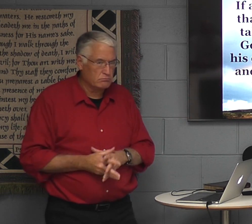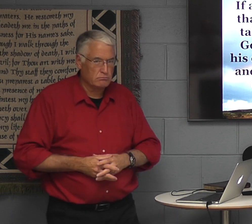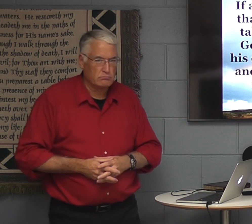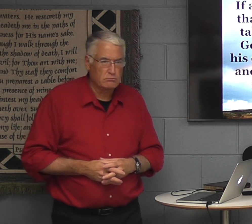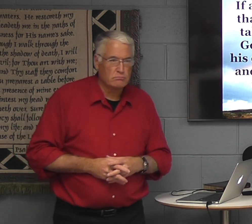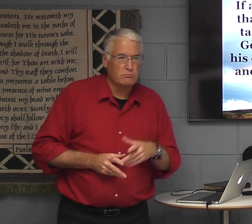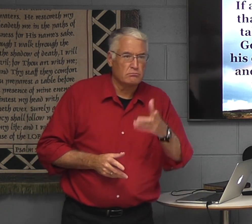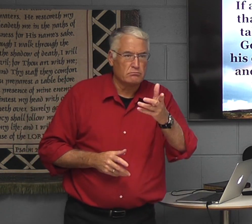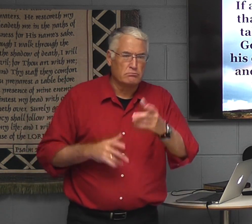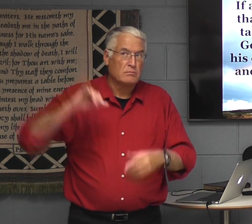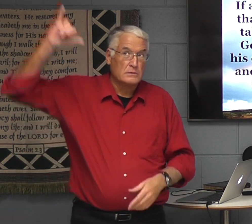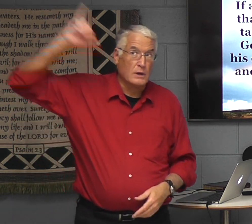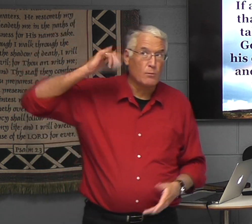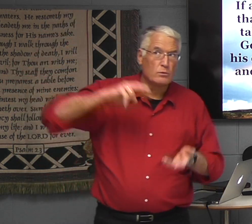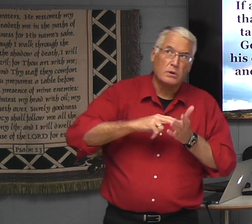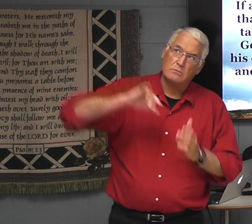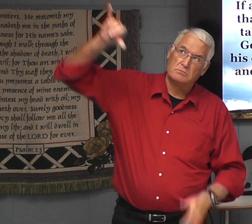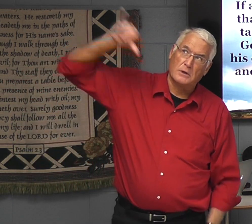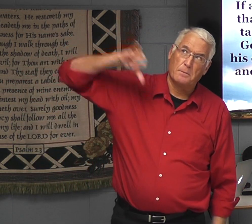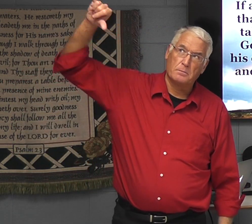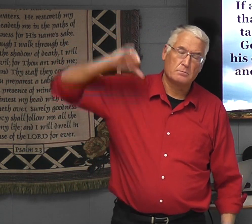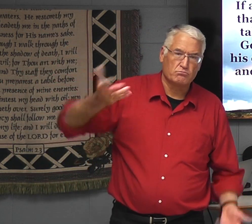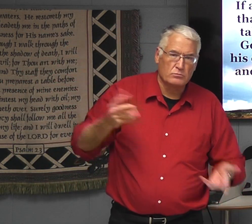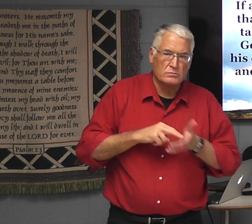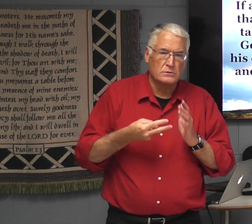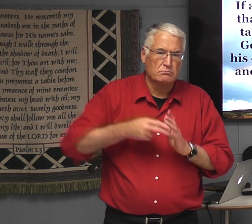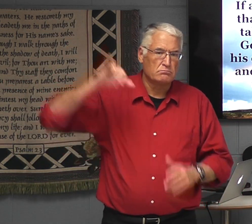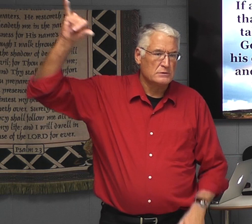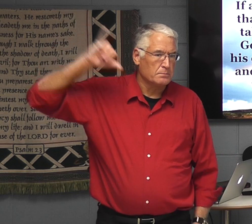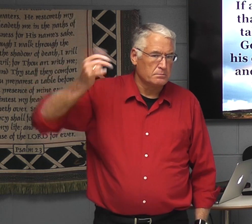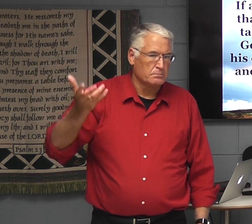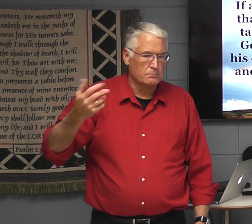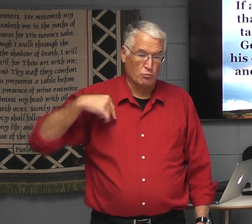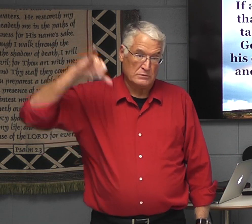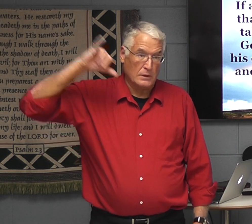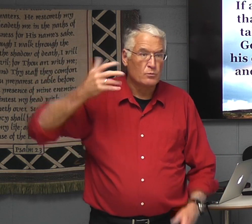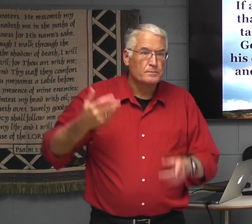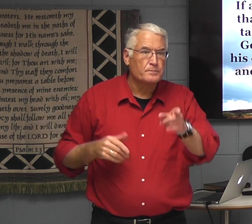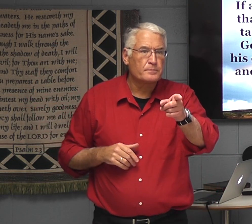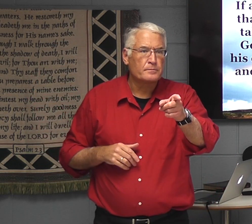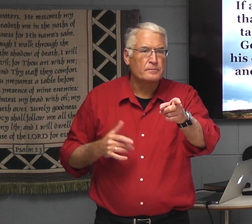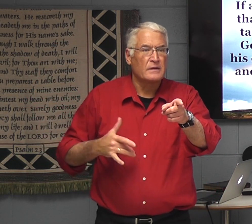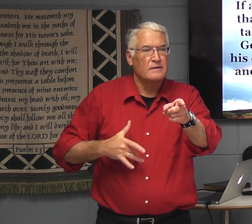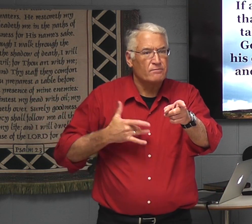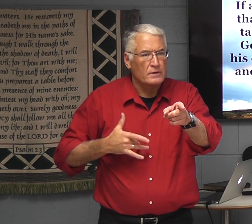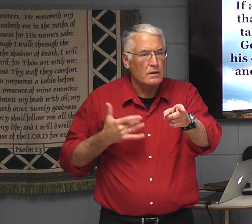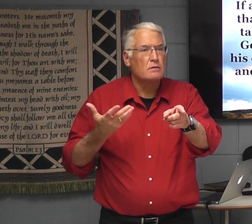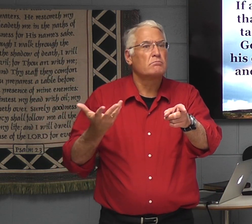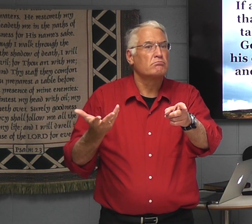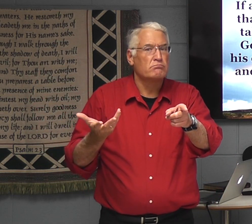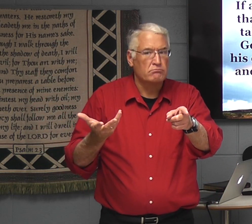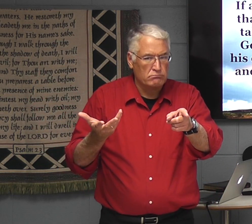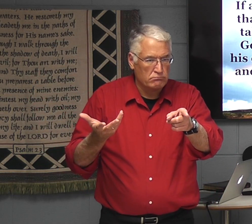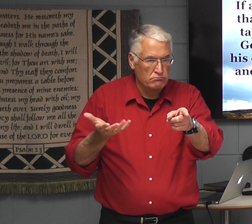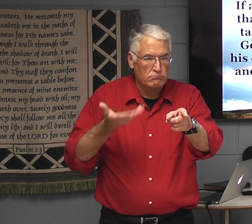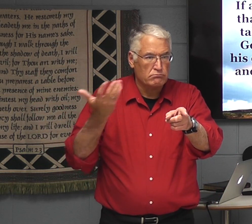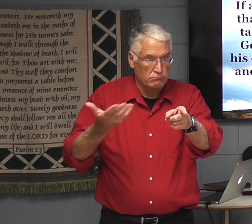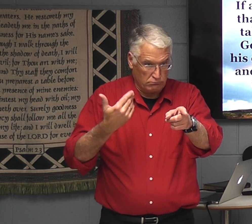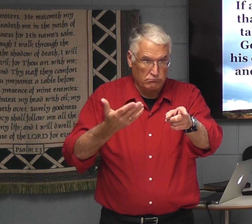What does that mean? It means that we are like, does that mean we're the same as Him? What does that mean? What do you mean if we're the same? We have